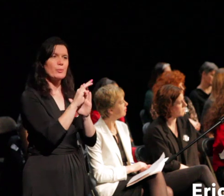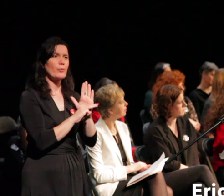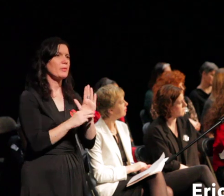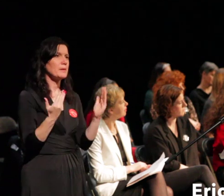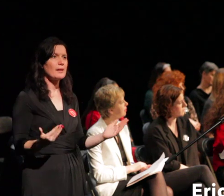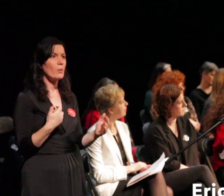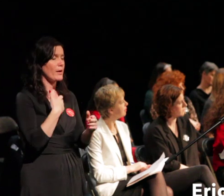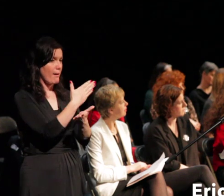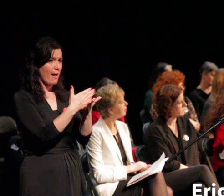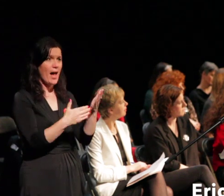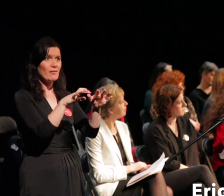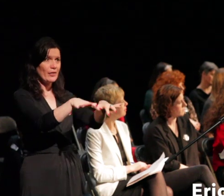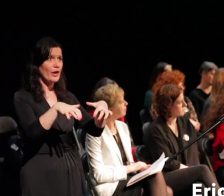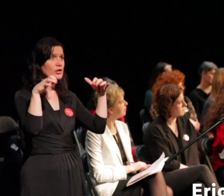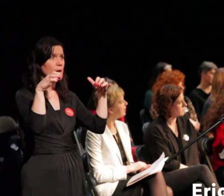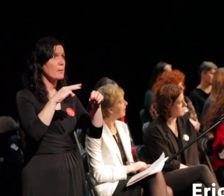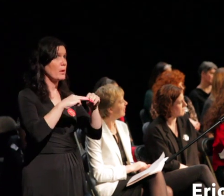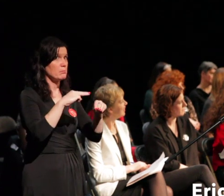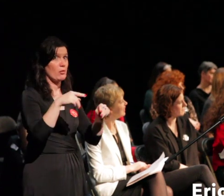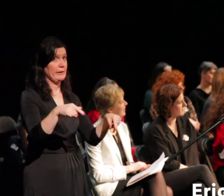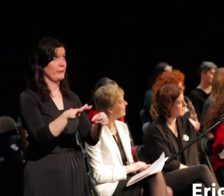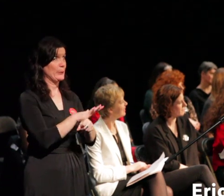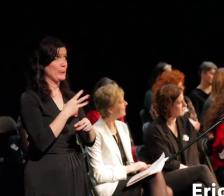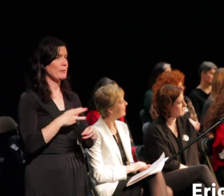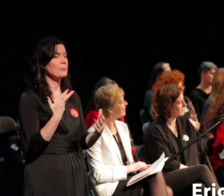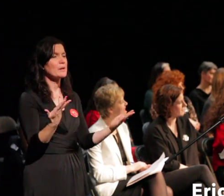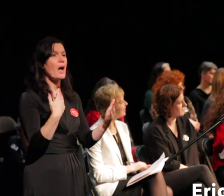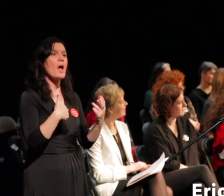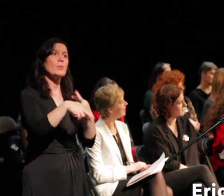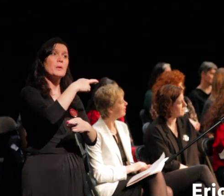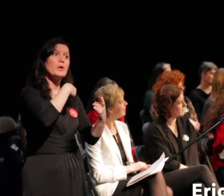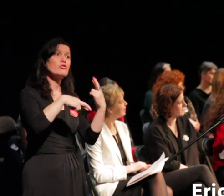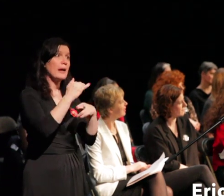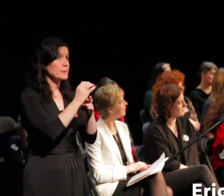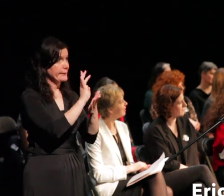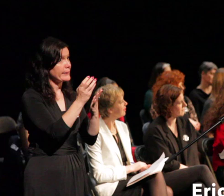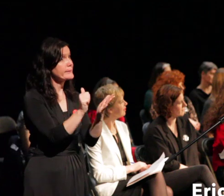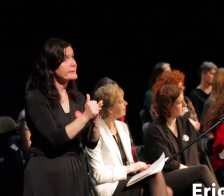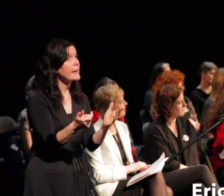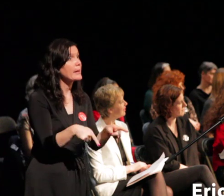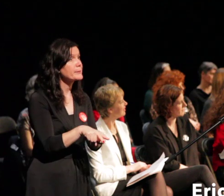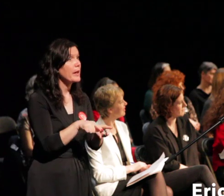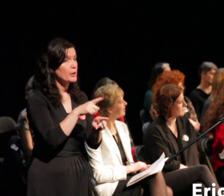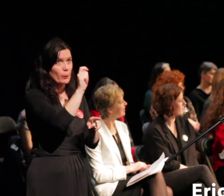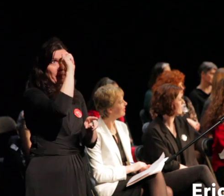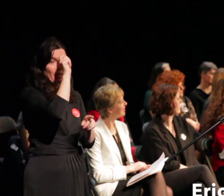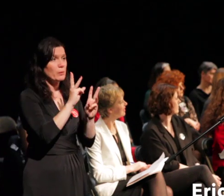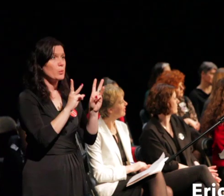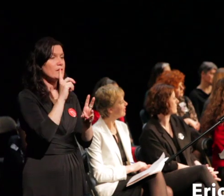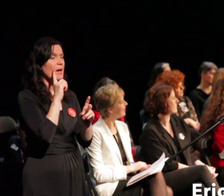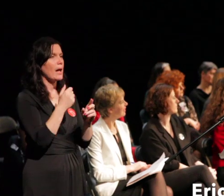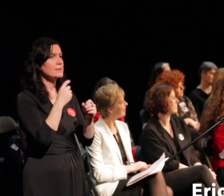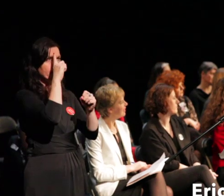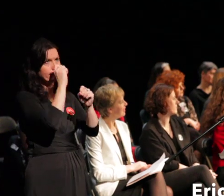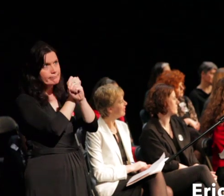after all, half the audience, more than, and we were also around during 1916. You would think they would have had the foresight to